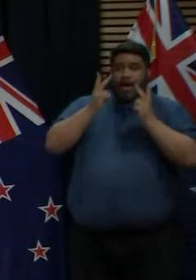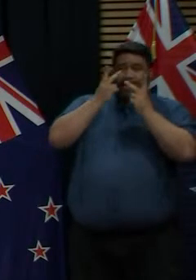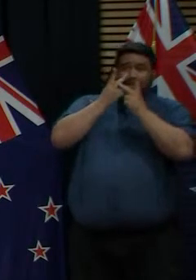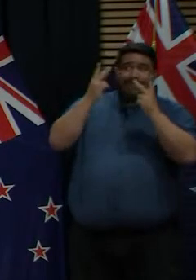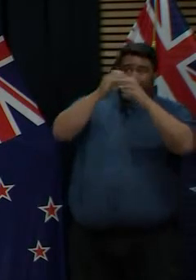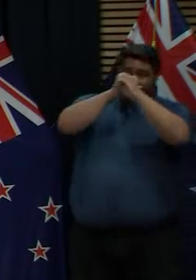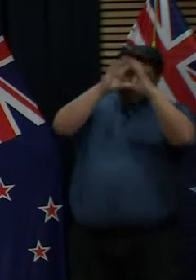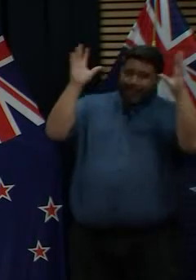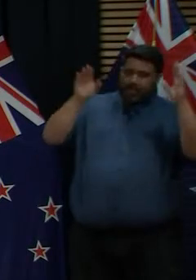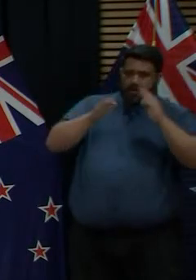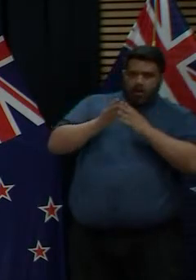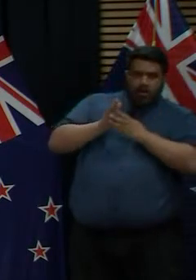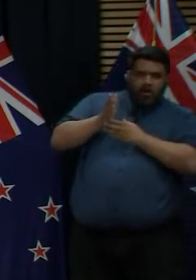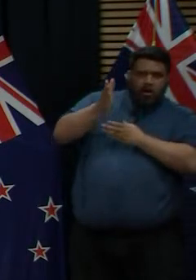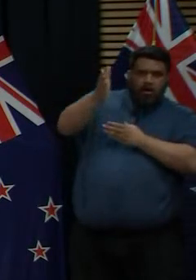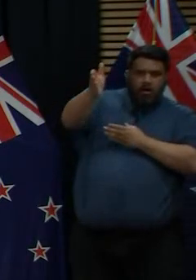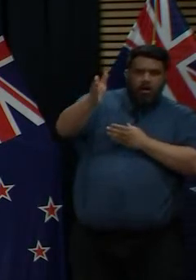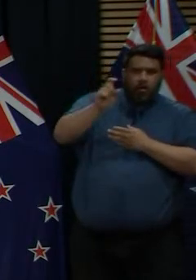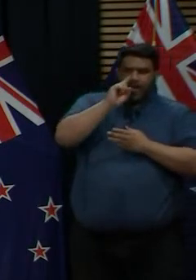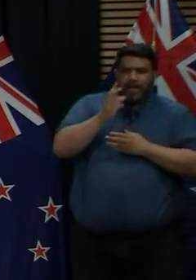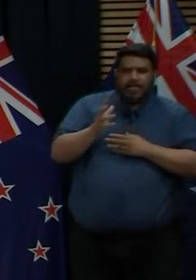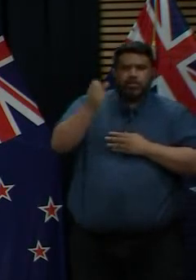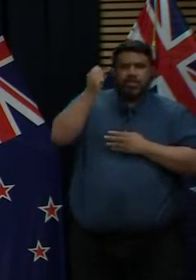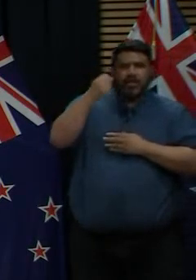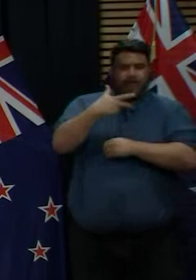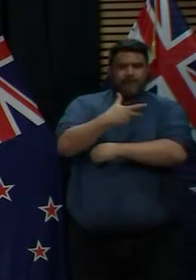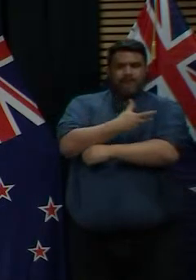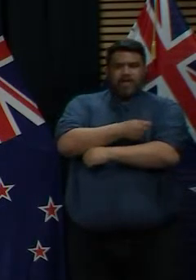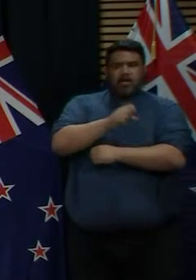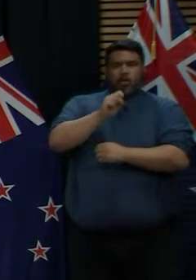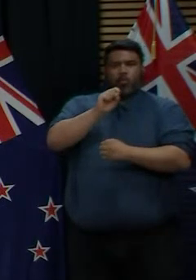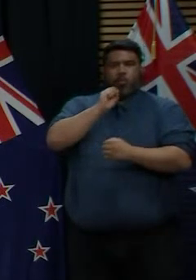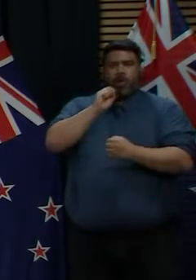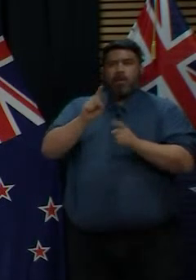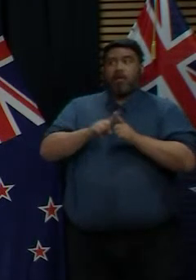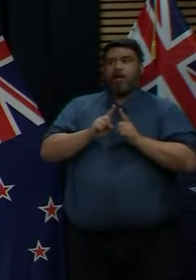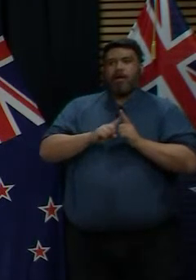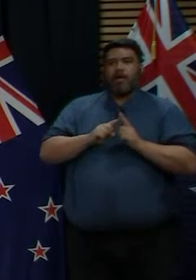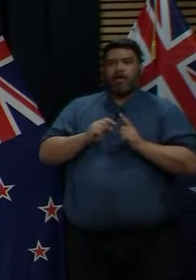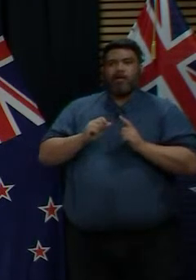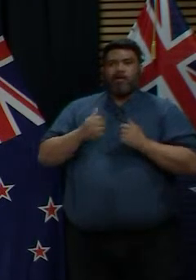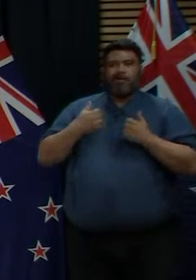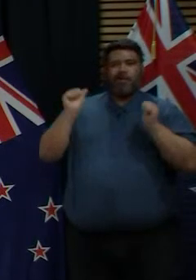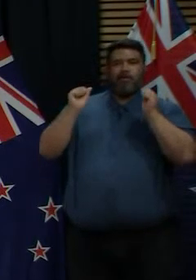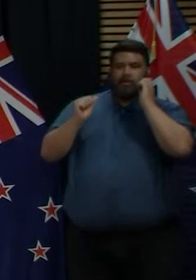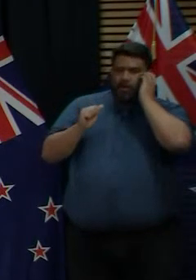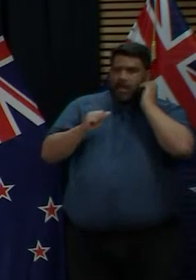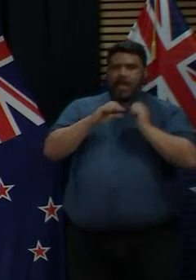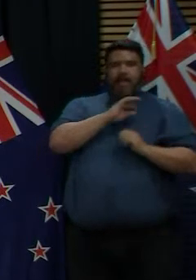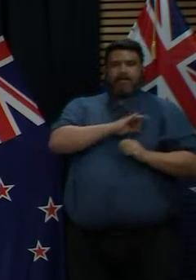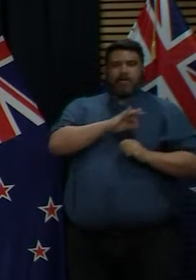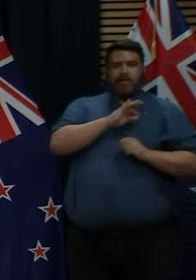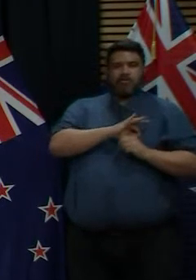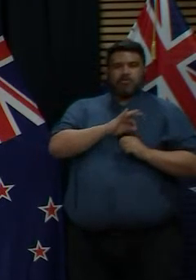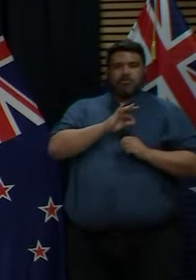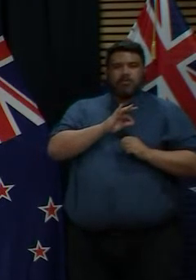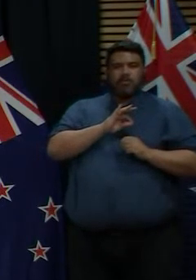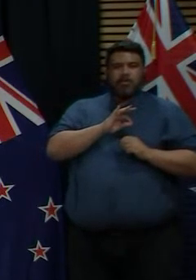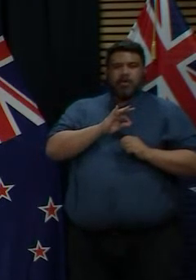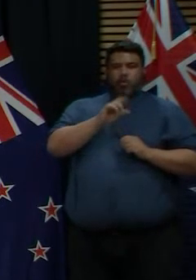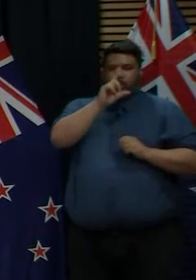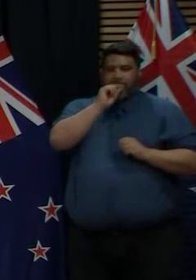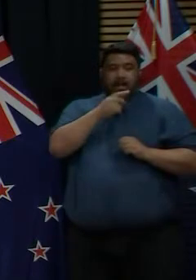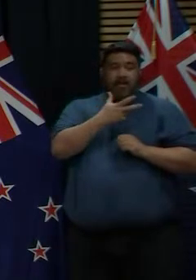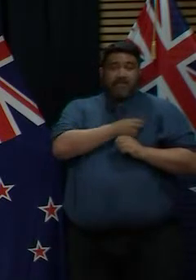use vaccinations to our advantage and to demonstrate that we actually can have a model with vaccinations